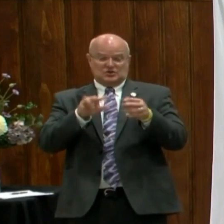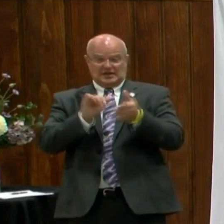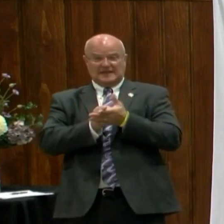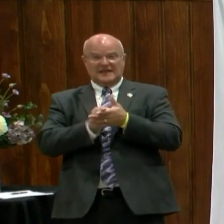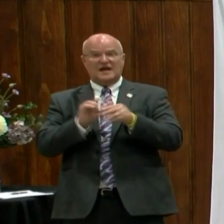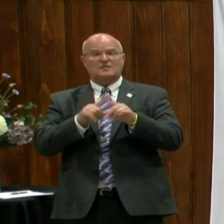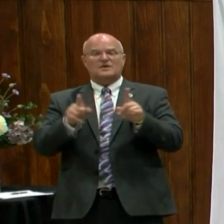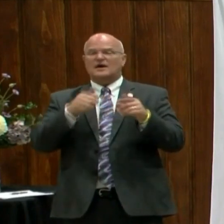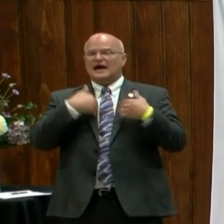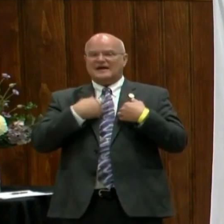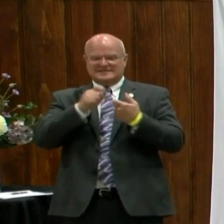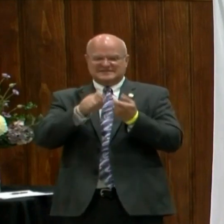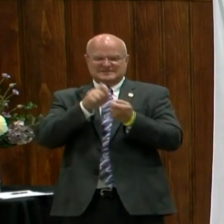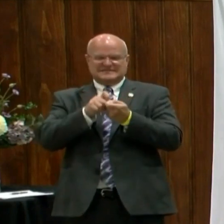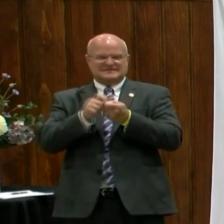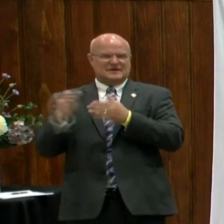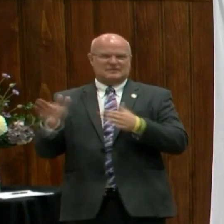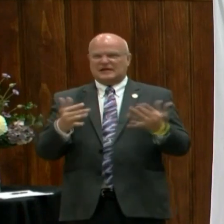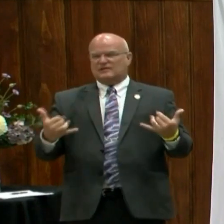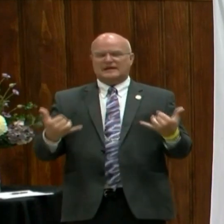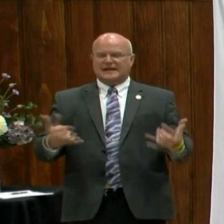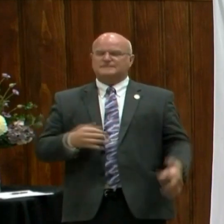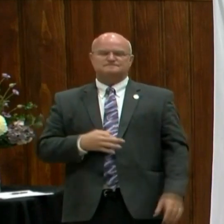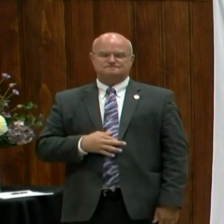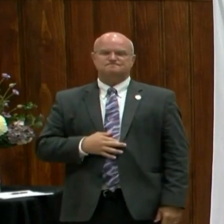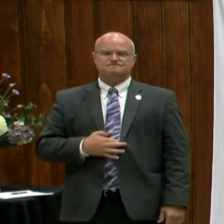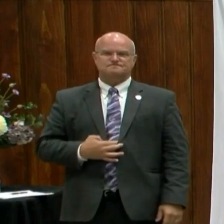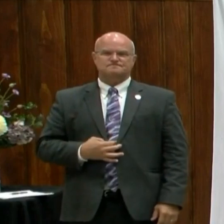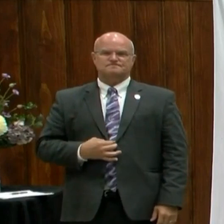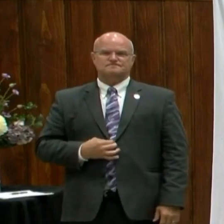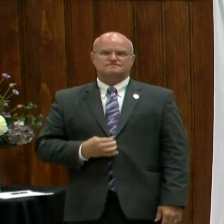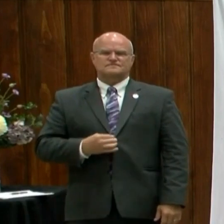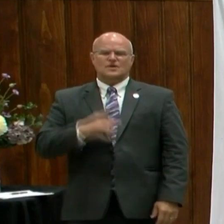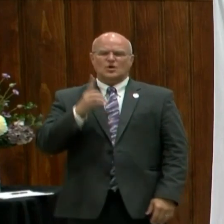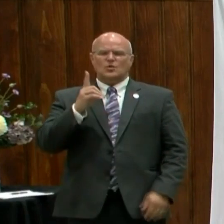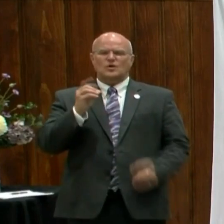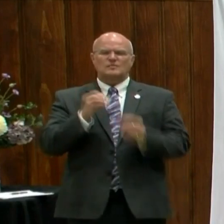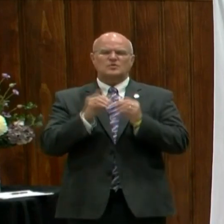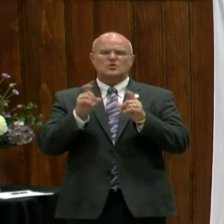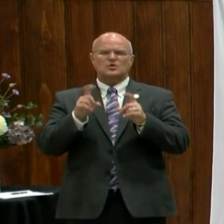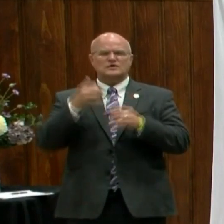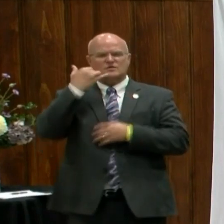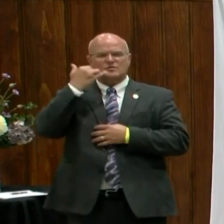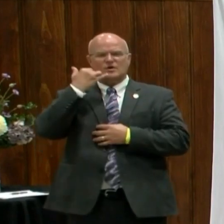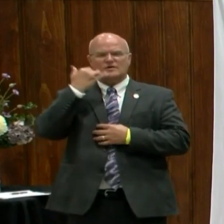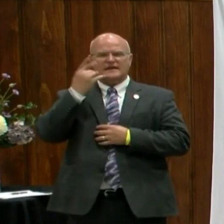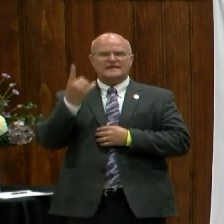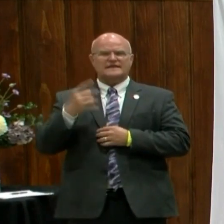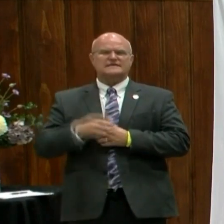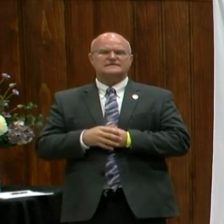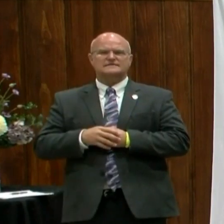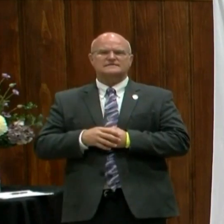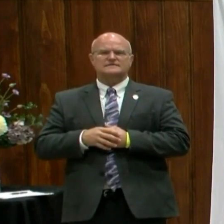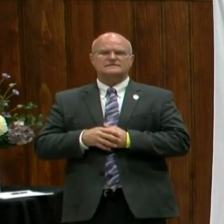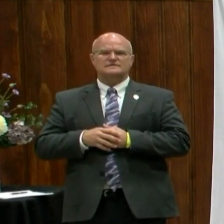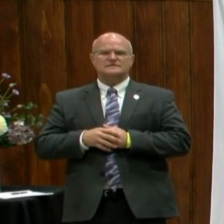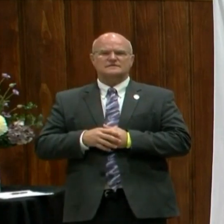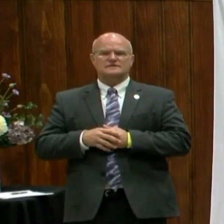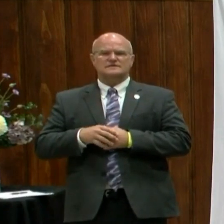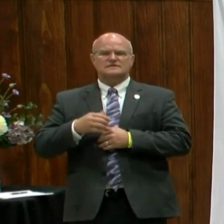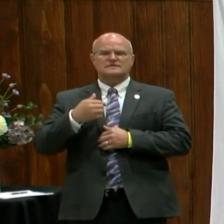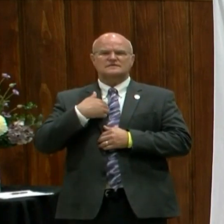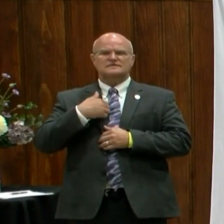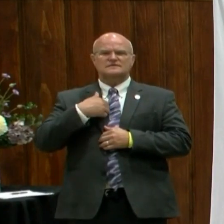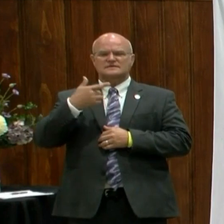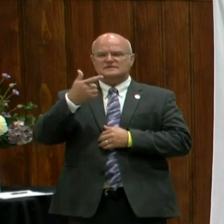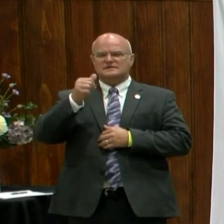that, but we don't have any specific plan at this point. And another question remotely, I believe. Yes, Governor, this is